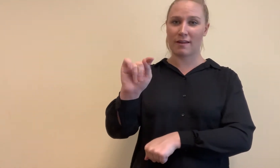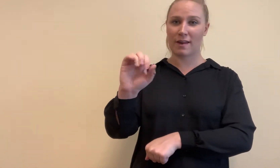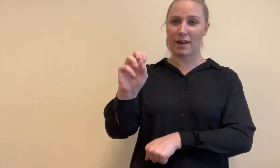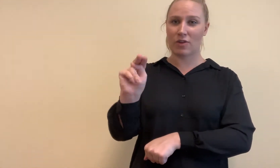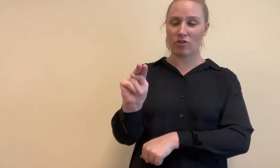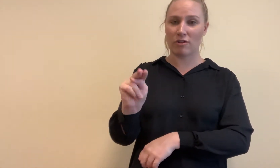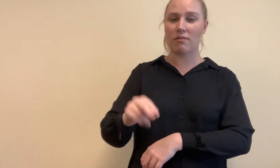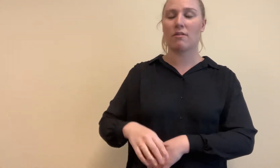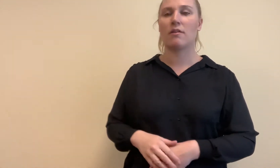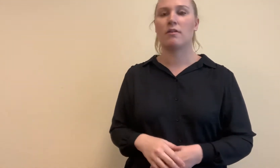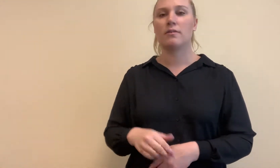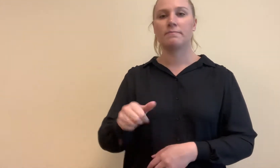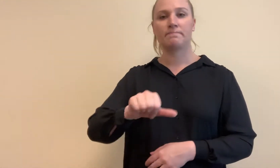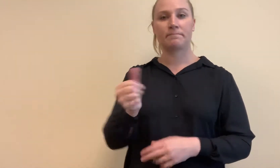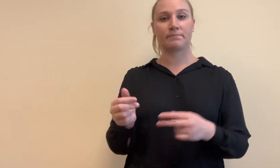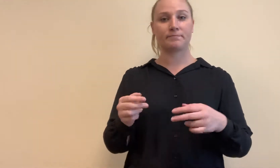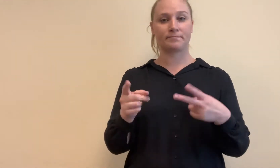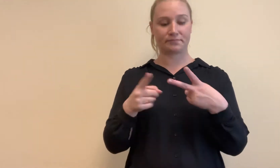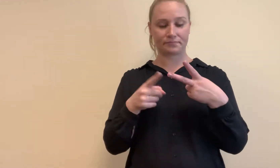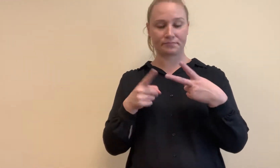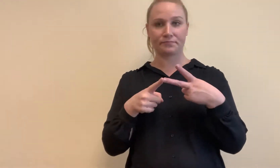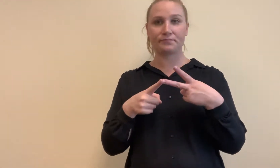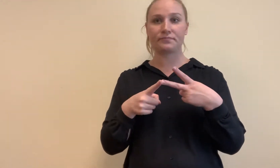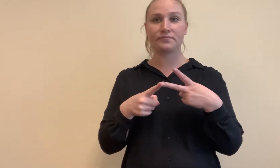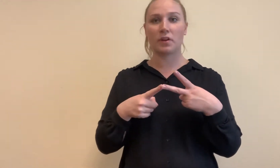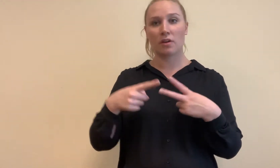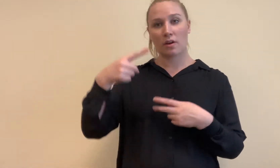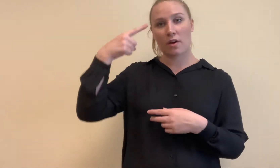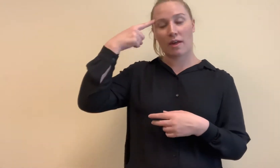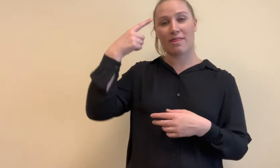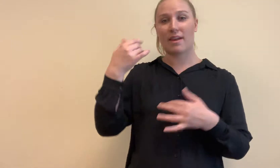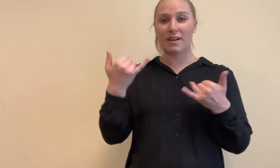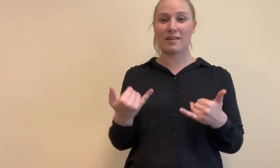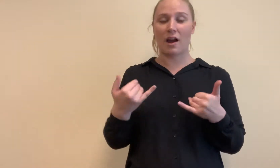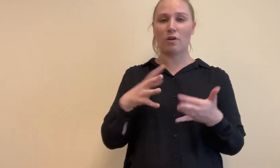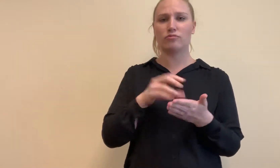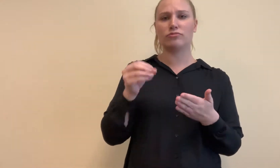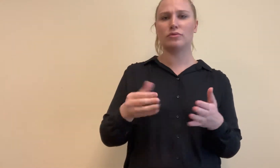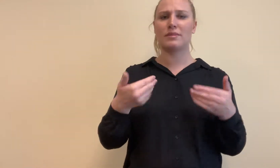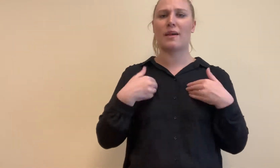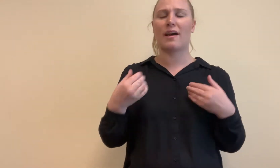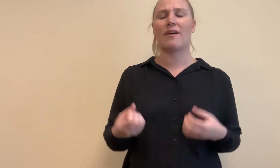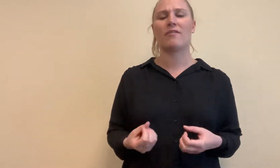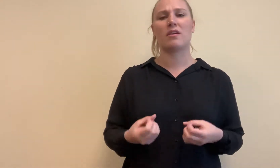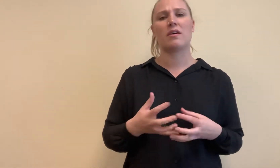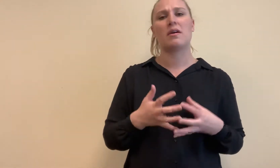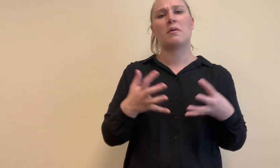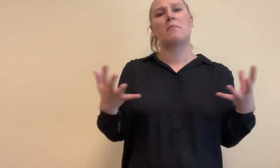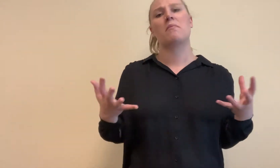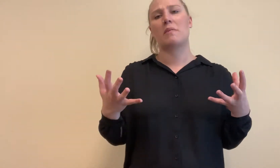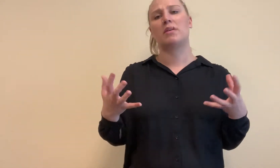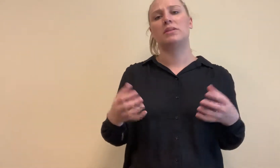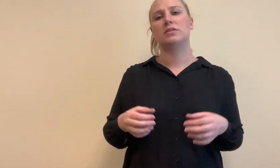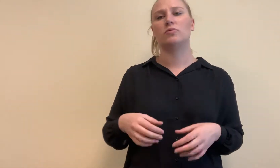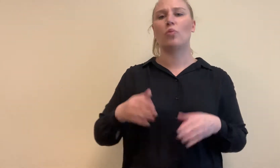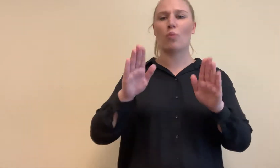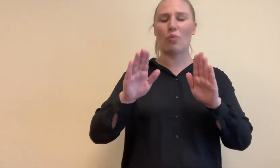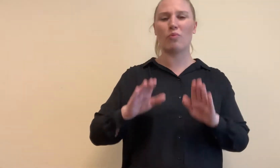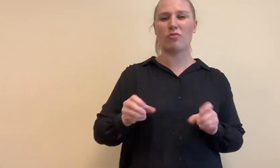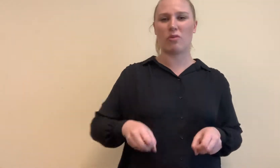that I want to say is, I think students have a lot of wonderful opportunities, like you see in the